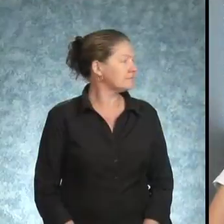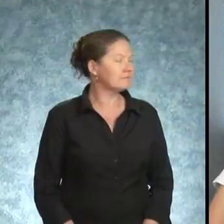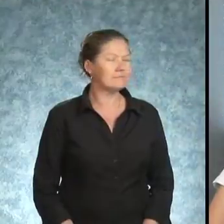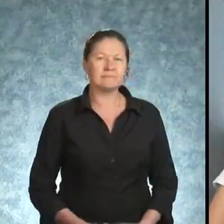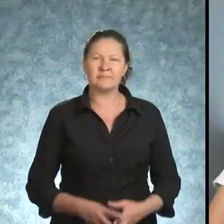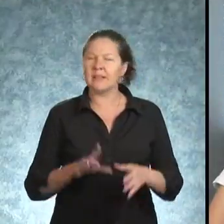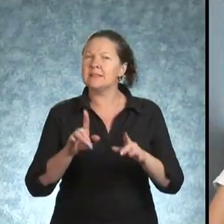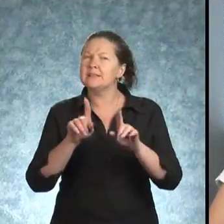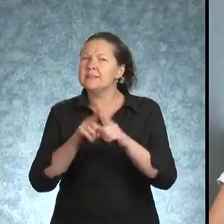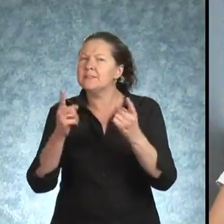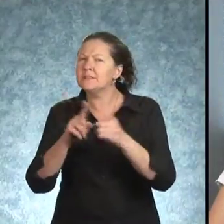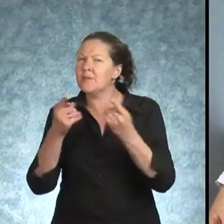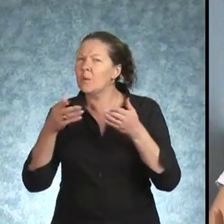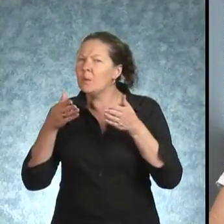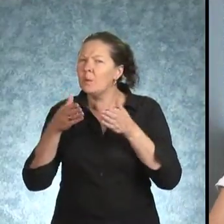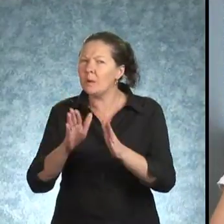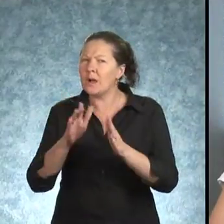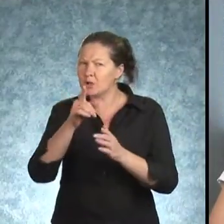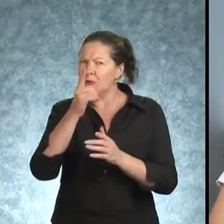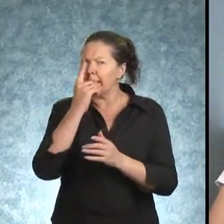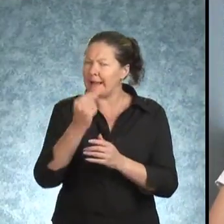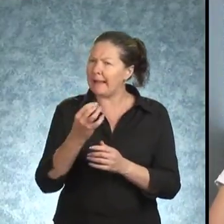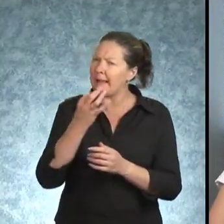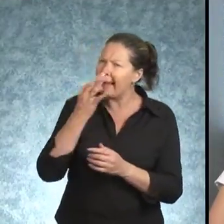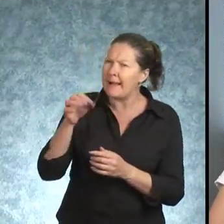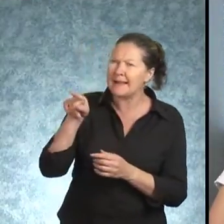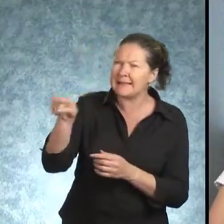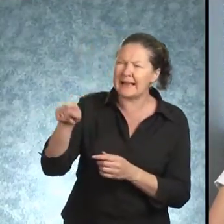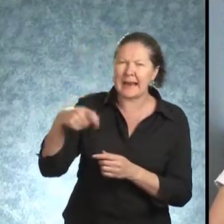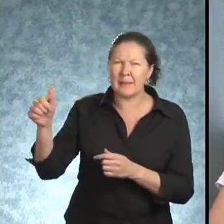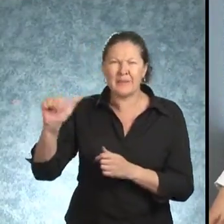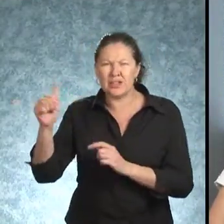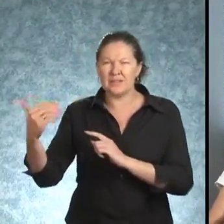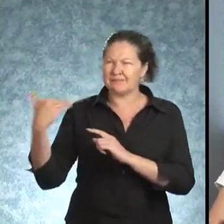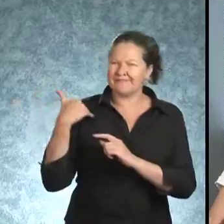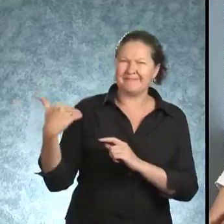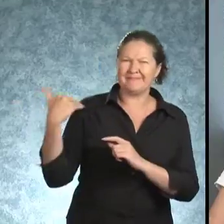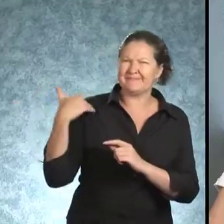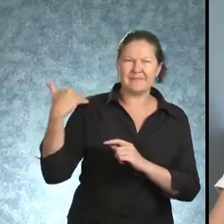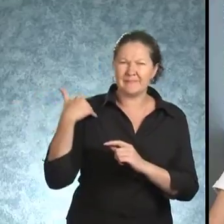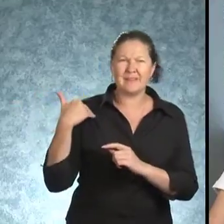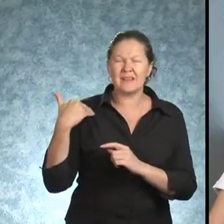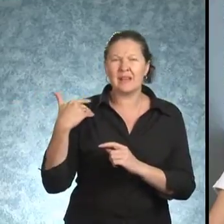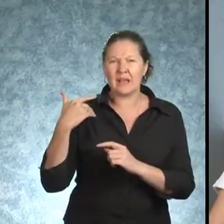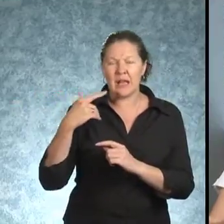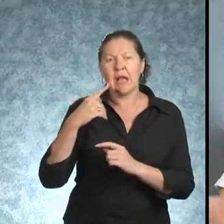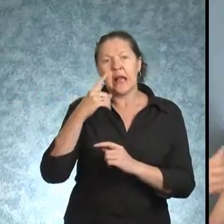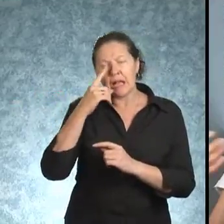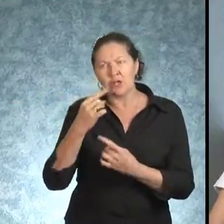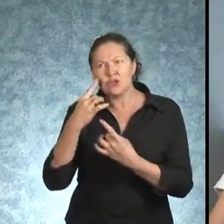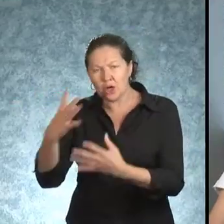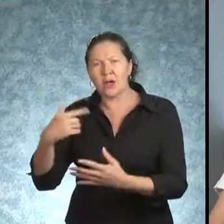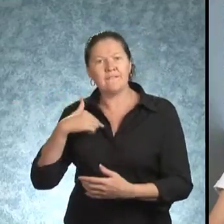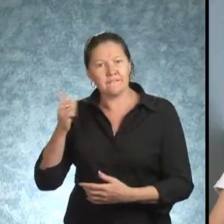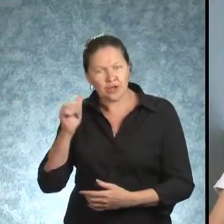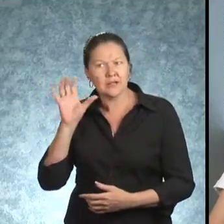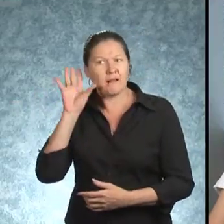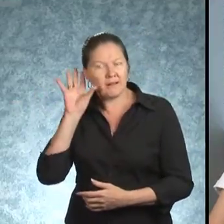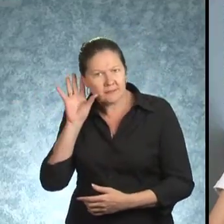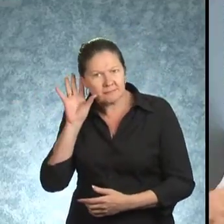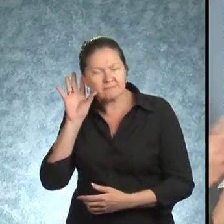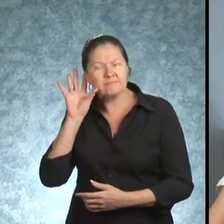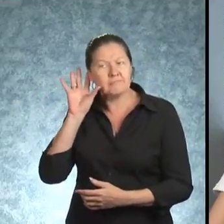Some of the ways that you can actually get your neighbour to leave you alone is to show them that you've actually heard what they're saying. So sometimes it's very